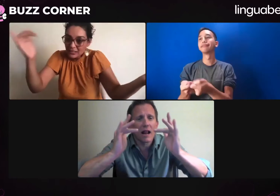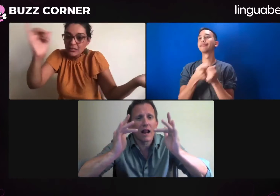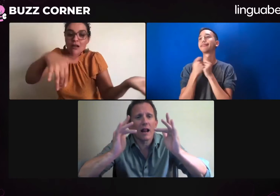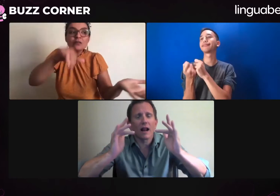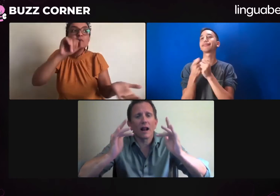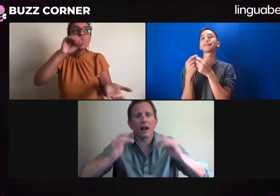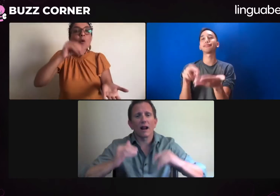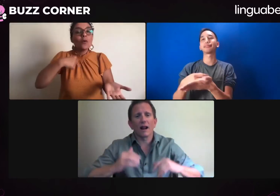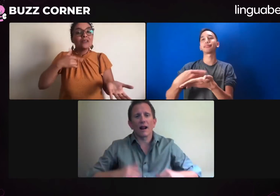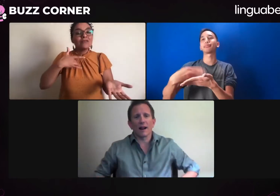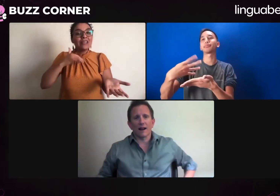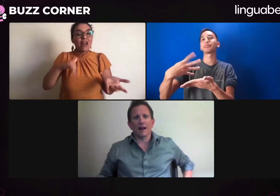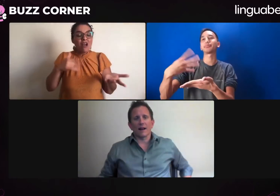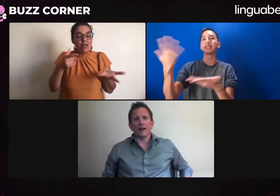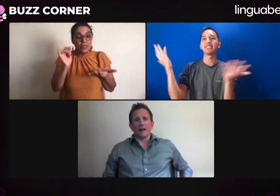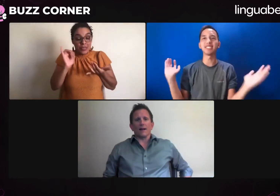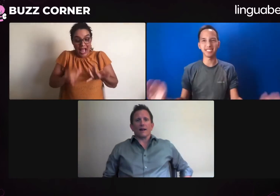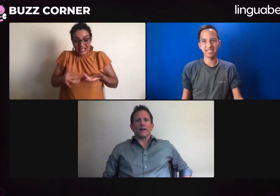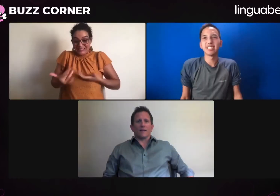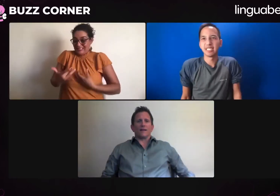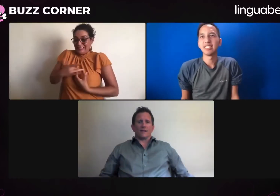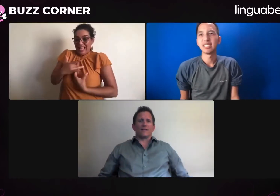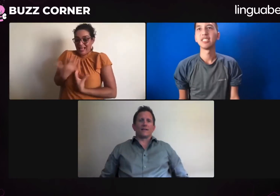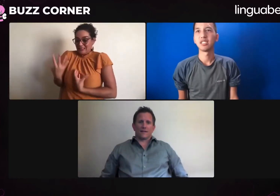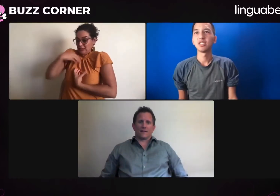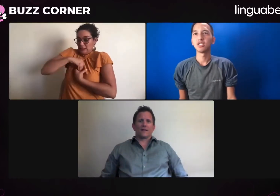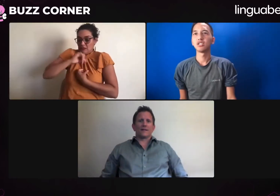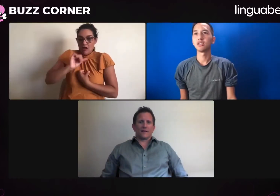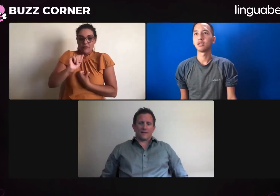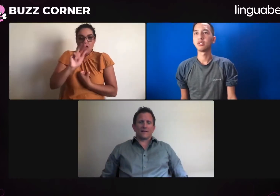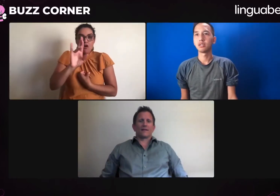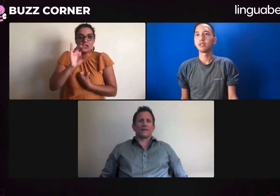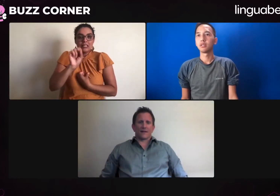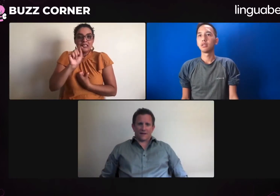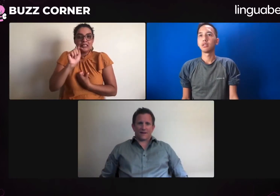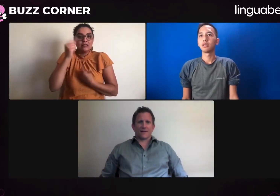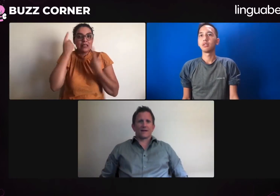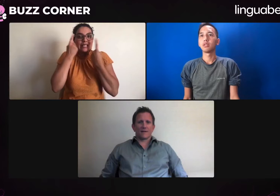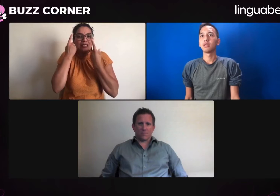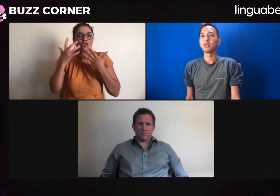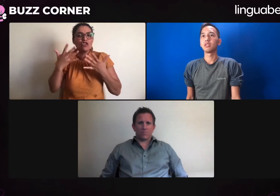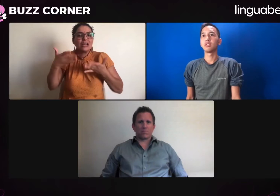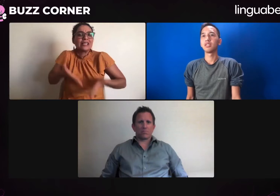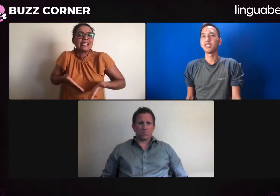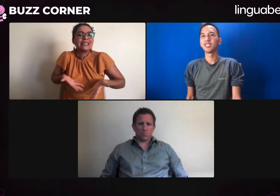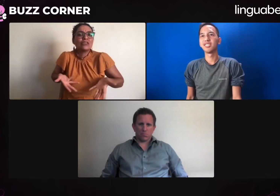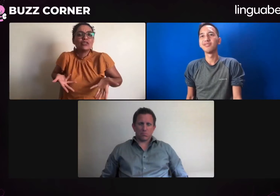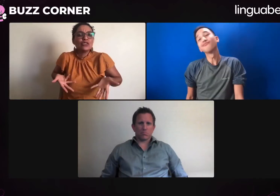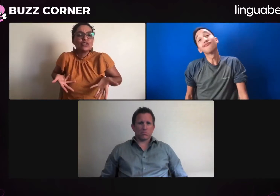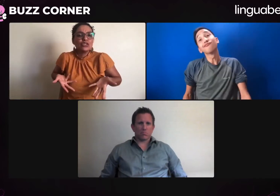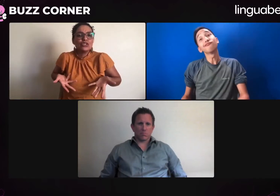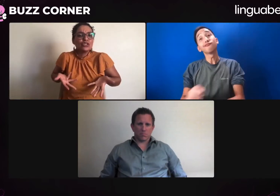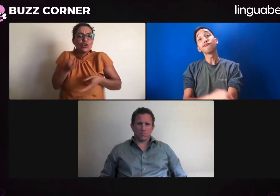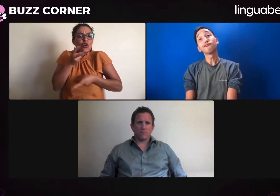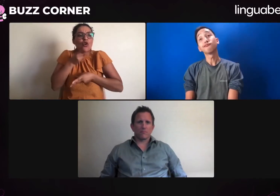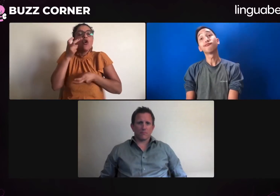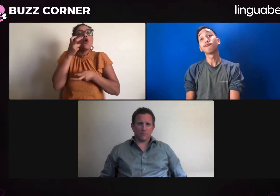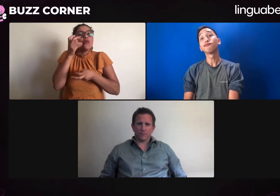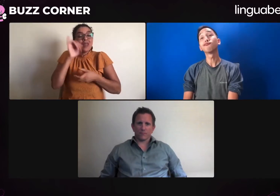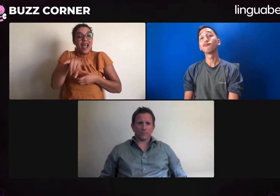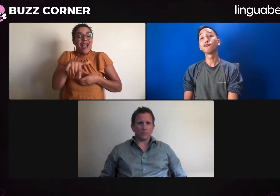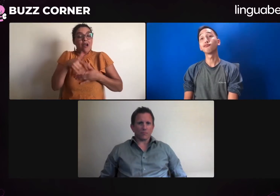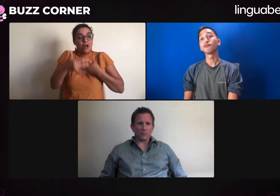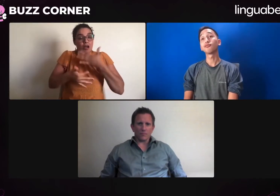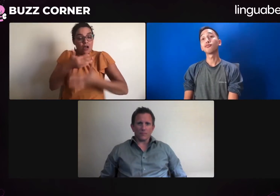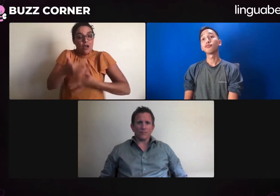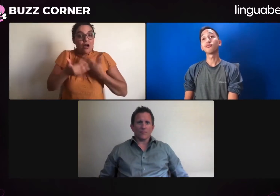into the interpreting training program just saying, I want to learn sign language, but they don't know anybody deaf. Yep. Online. They're learning online. Exactly.